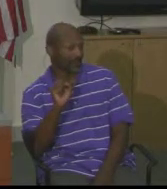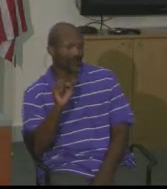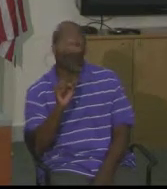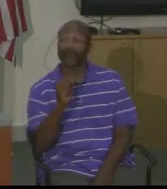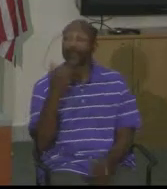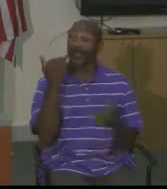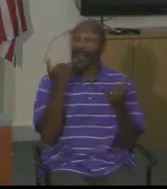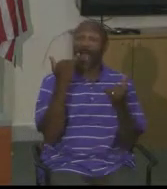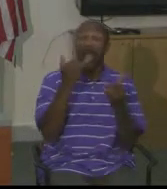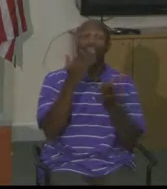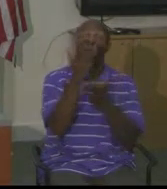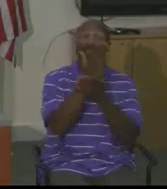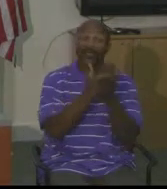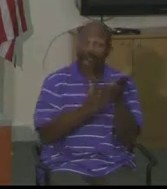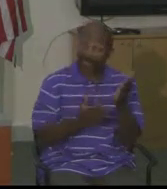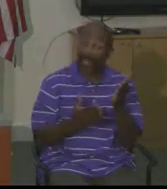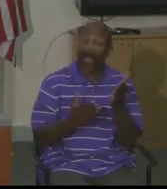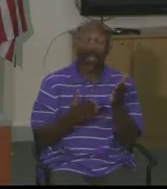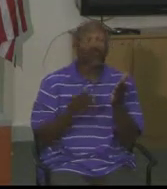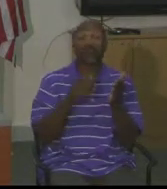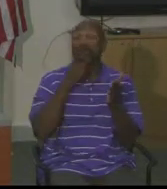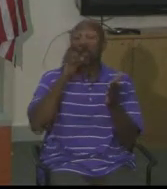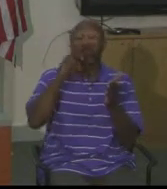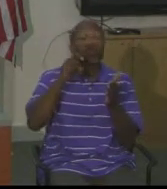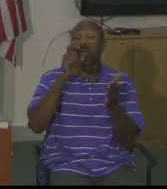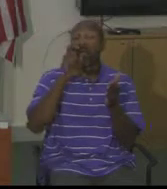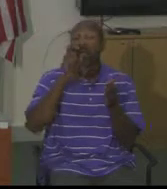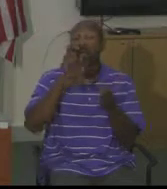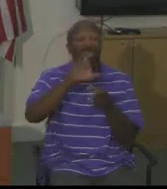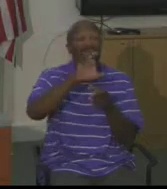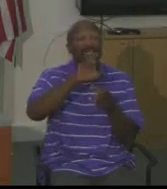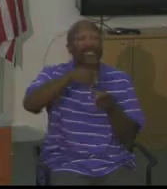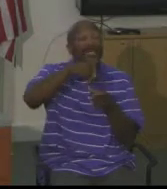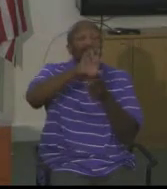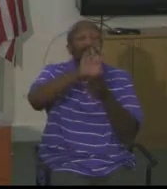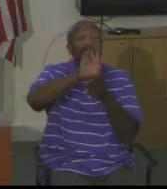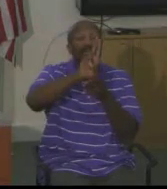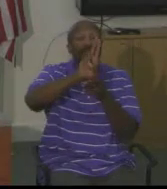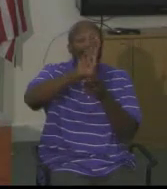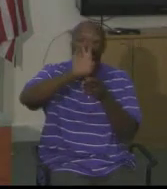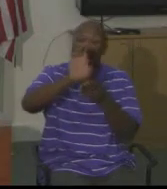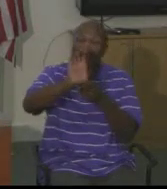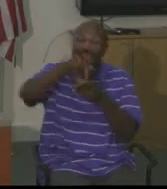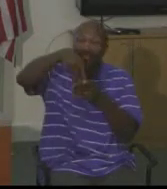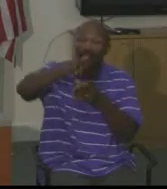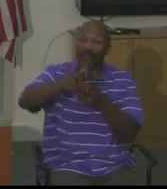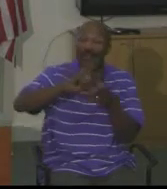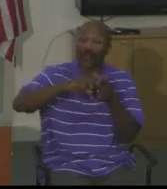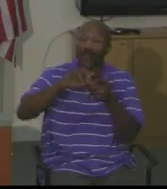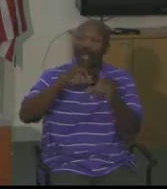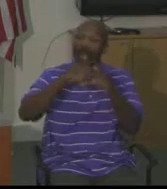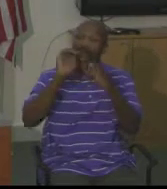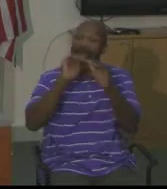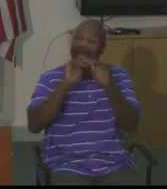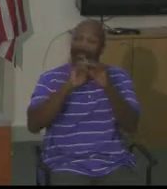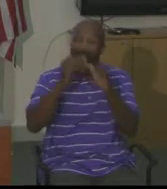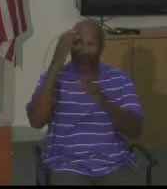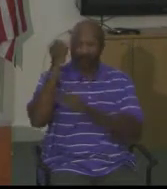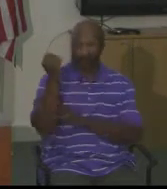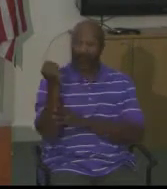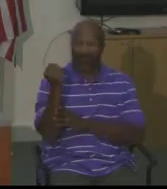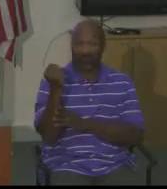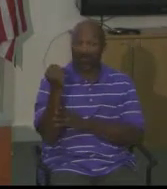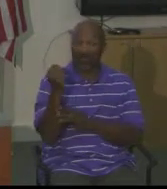Now, some operations don't need to go to the CPU to access memory. Again, we're going to go into